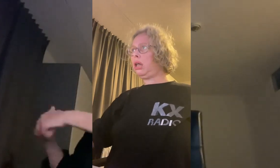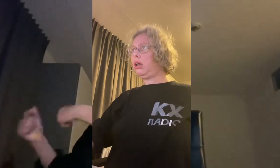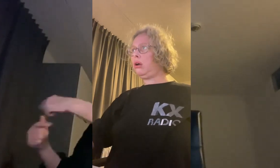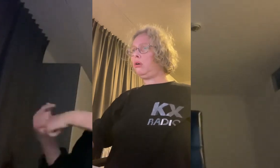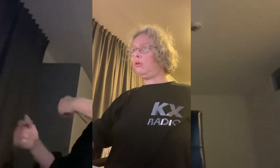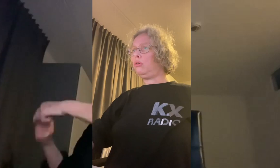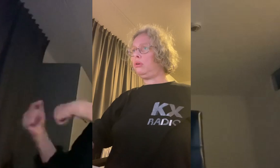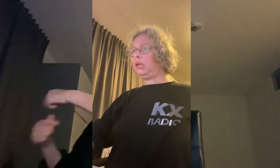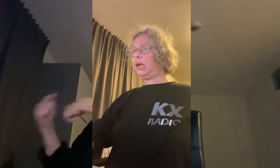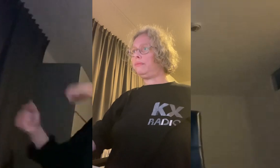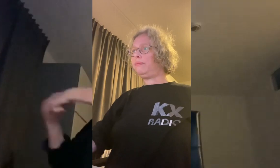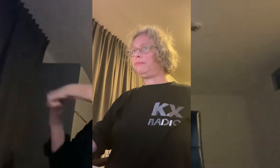Oh yeah.